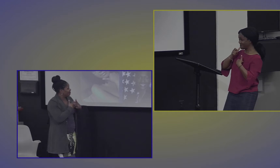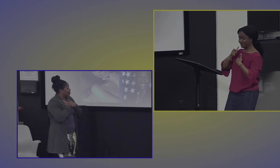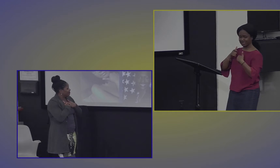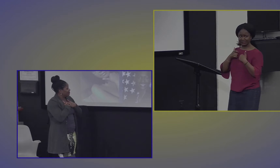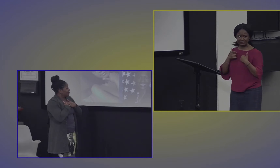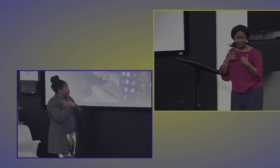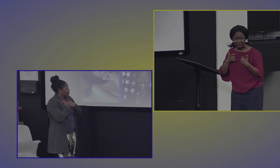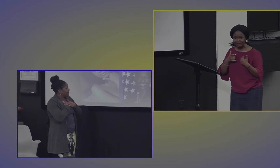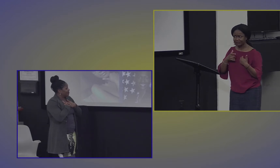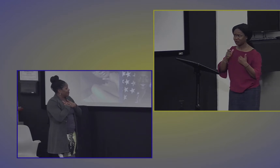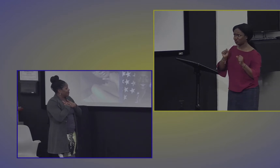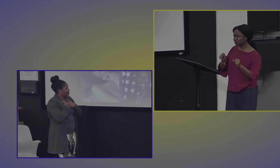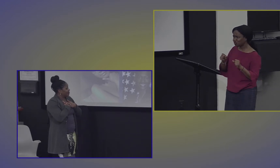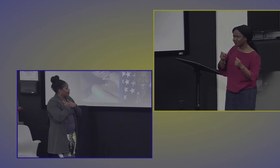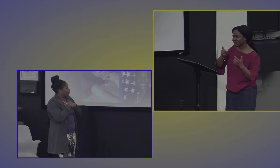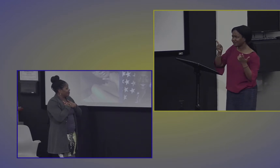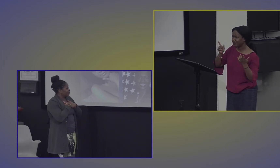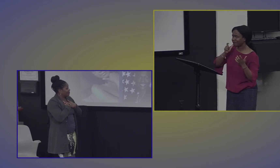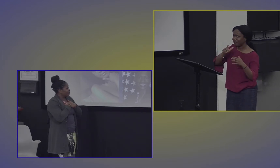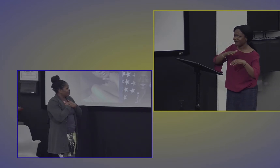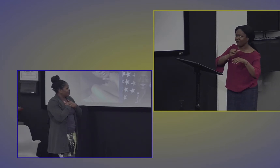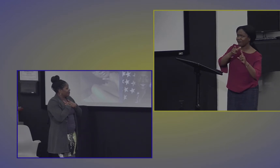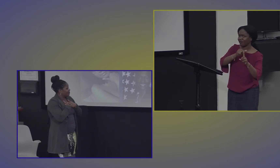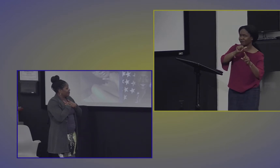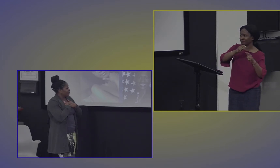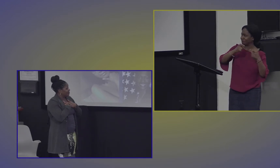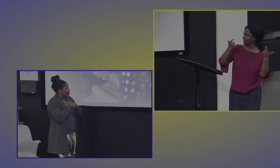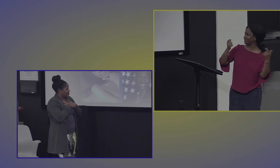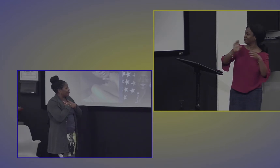for all others like me who often think,